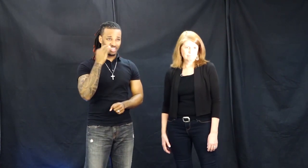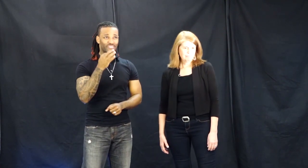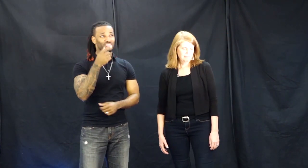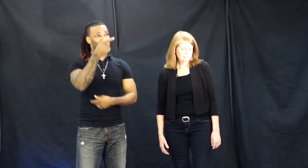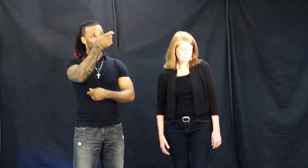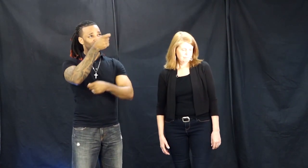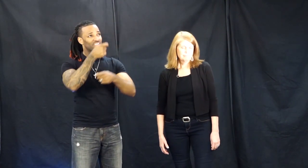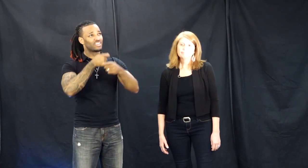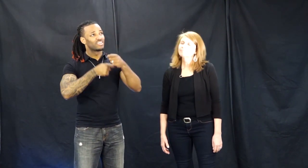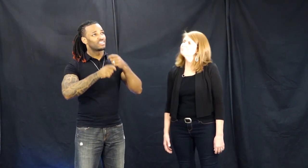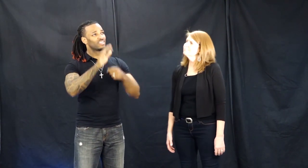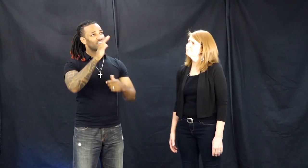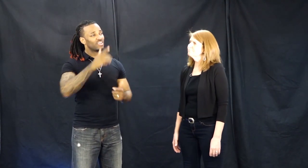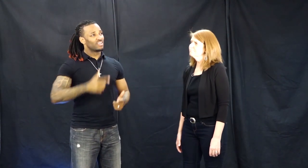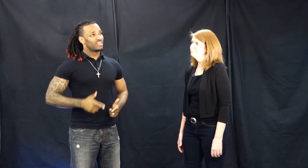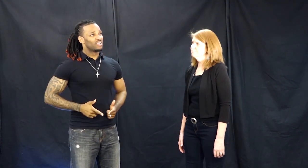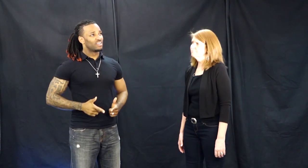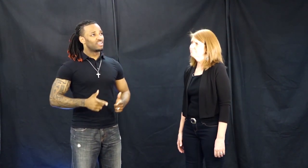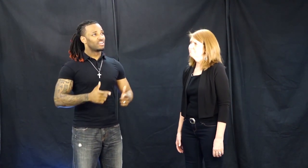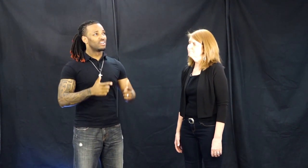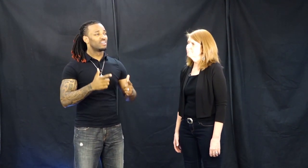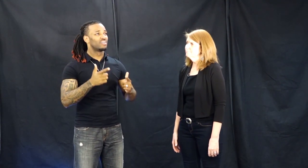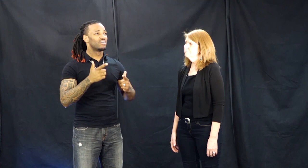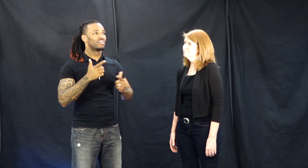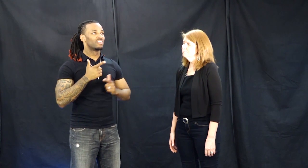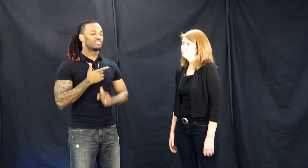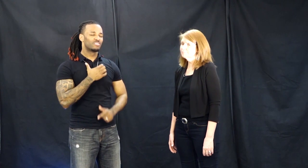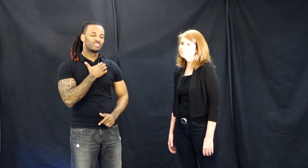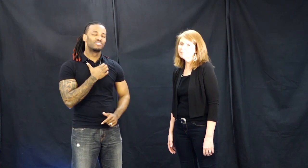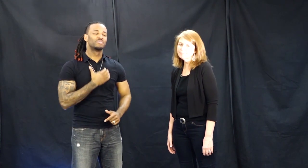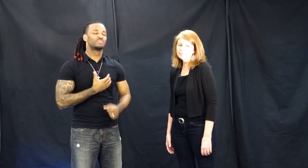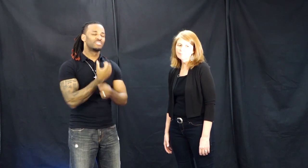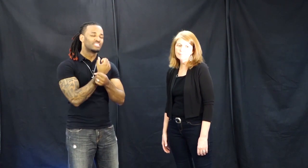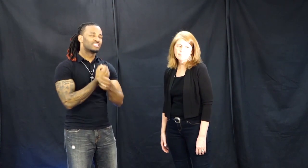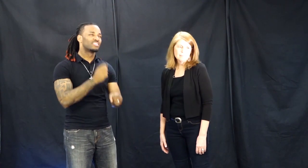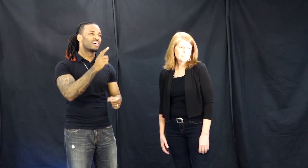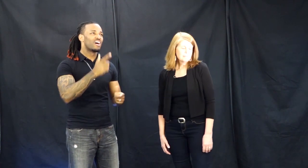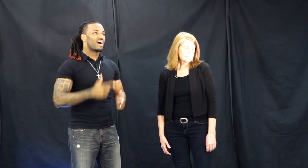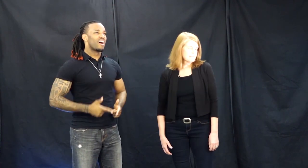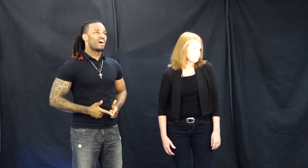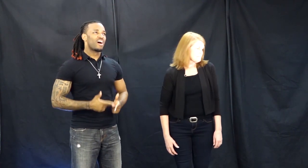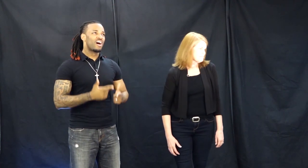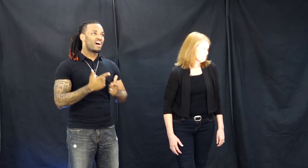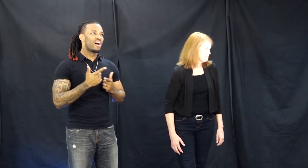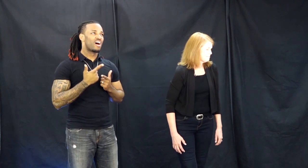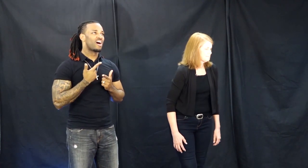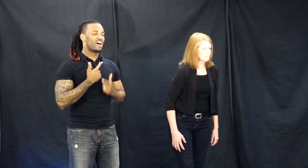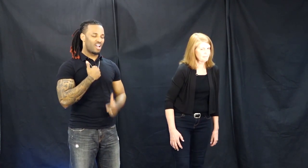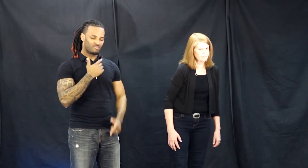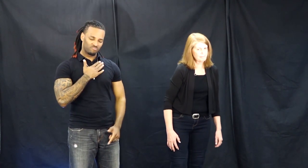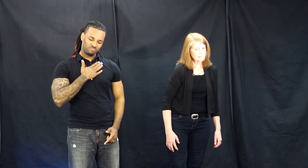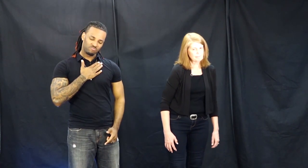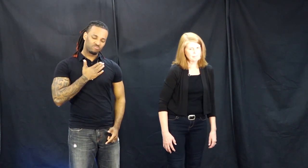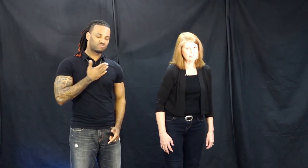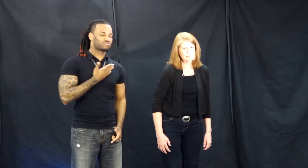could spare his life, if I could trade his life for mine, he'd